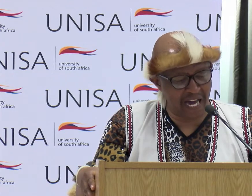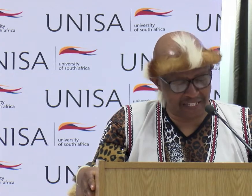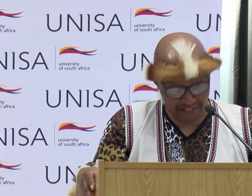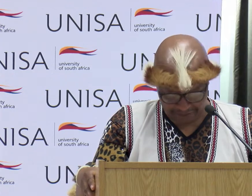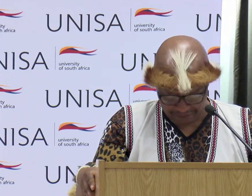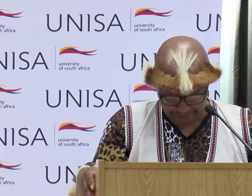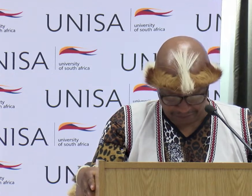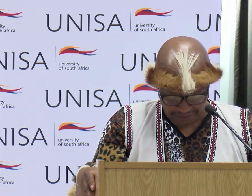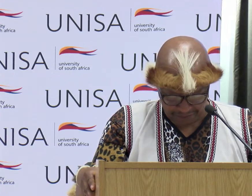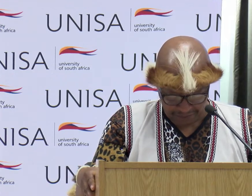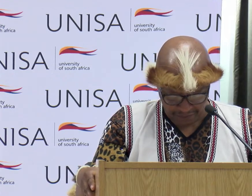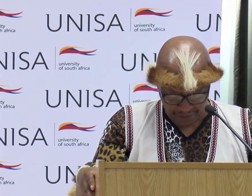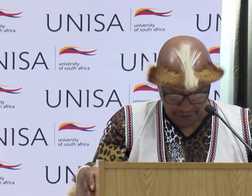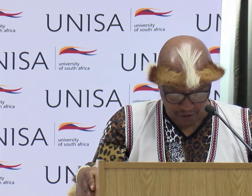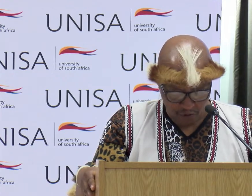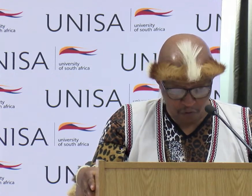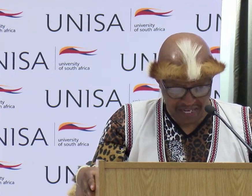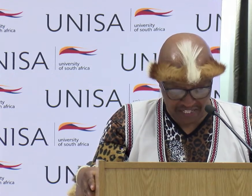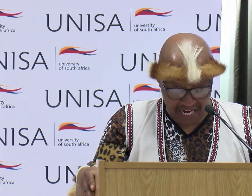uMbathane,